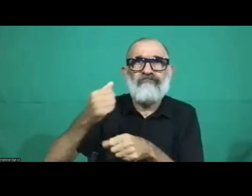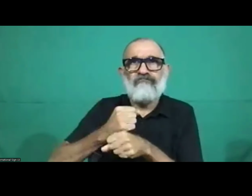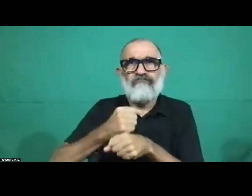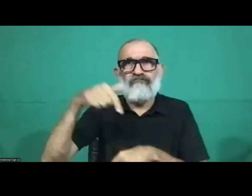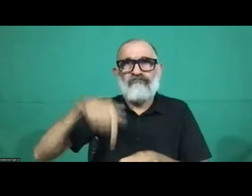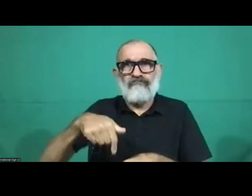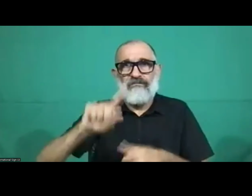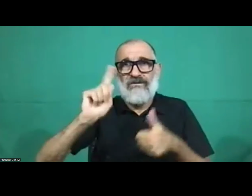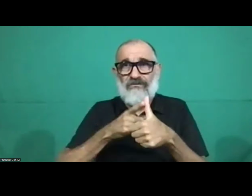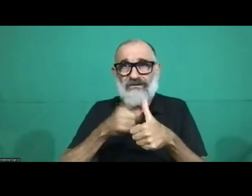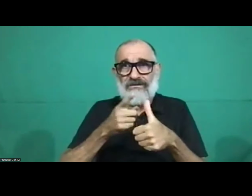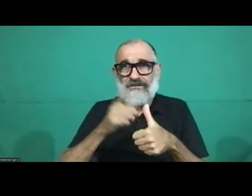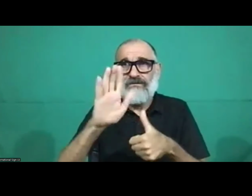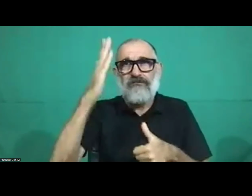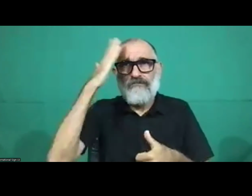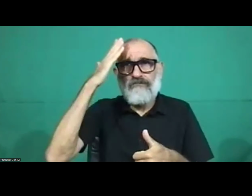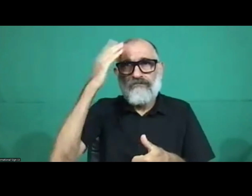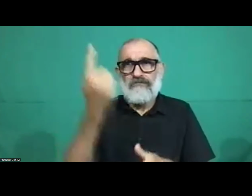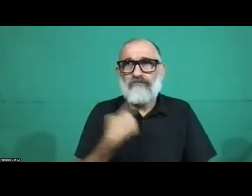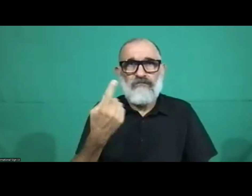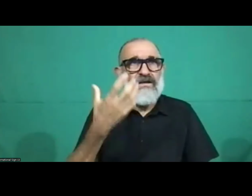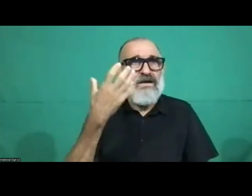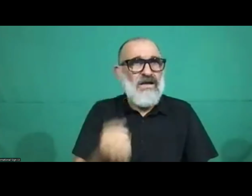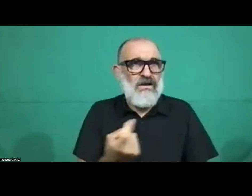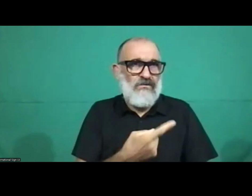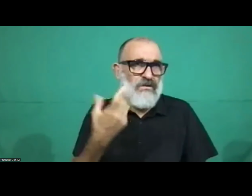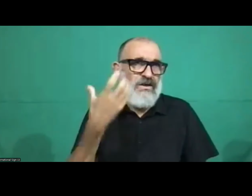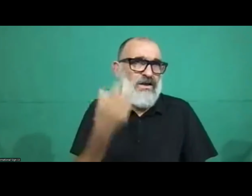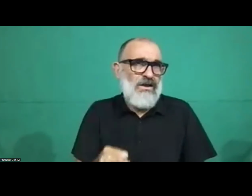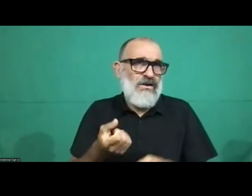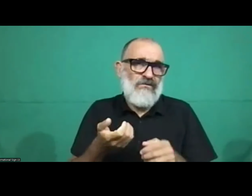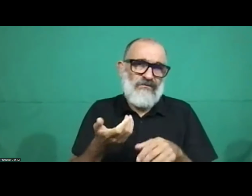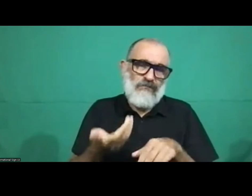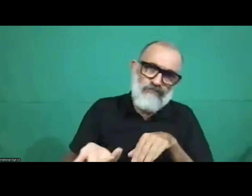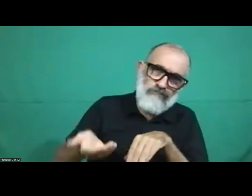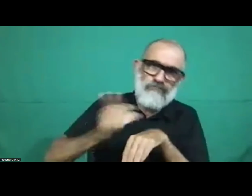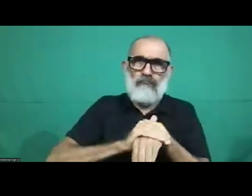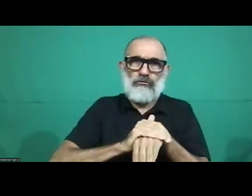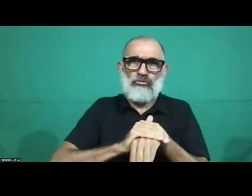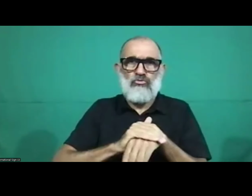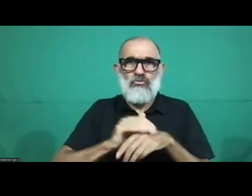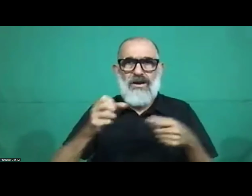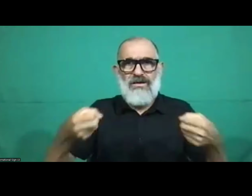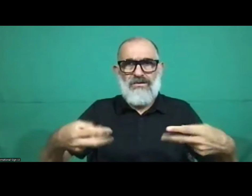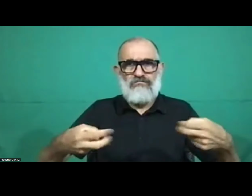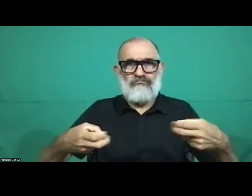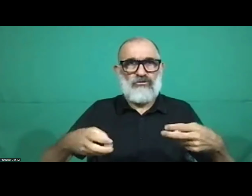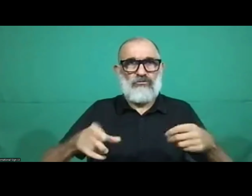browser caption stream in the meeting group chat. You can all access it there.